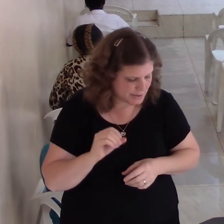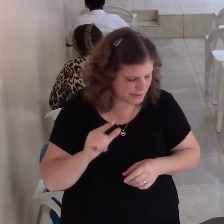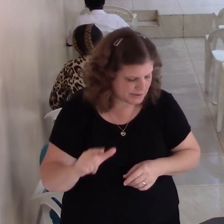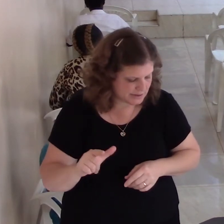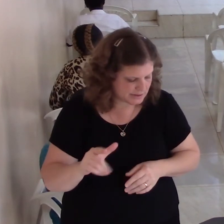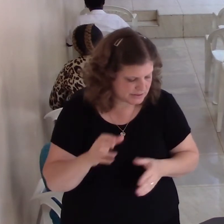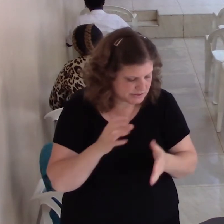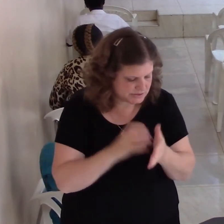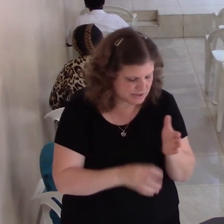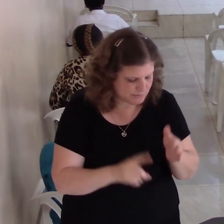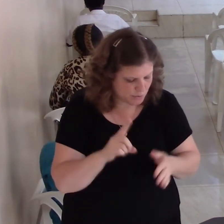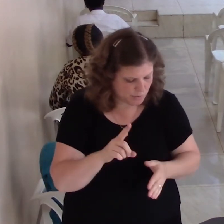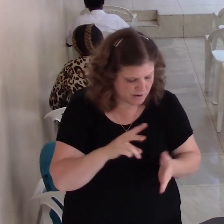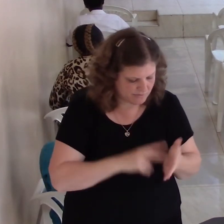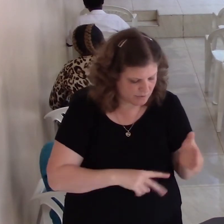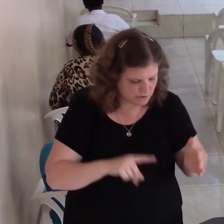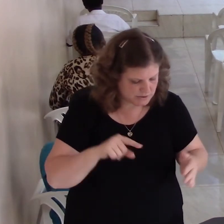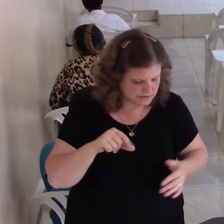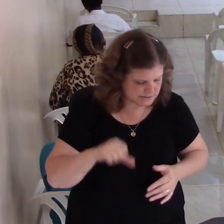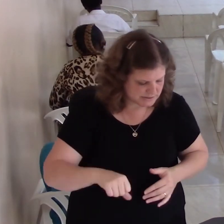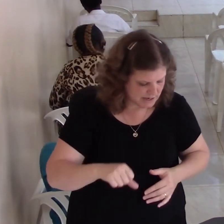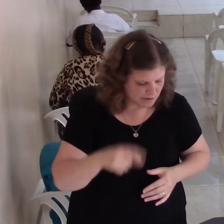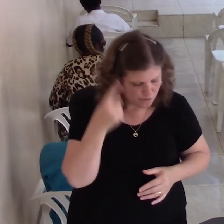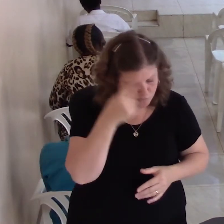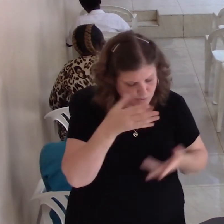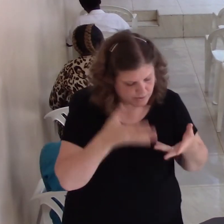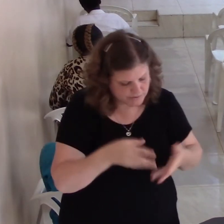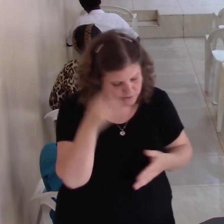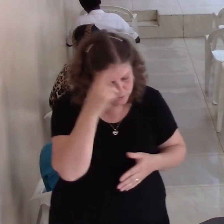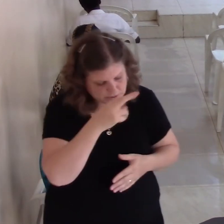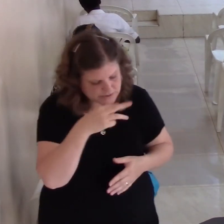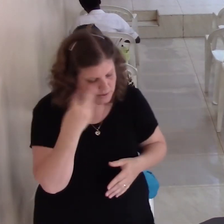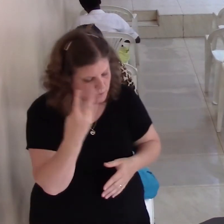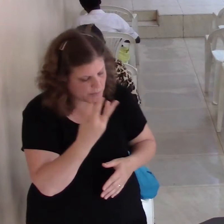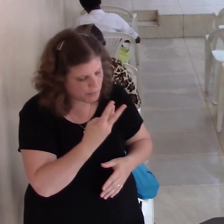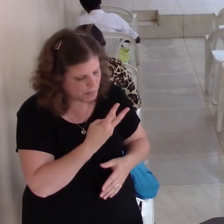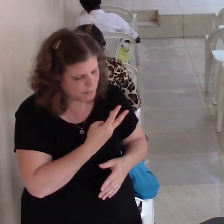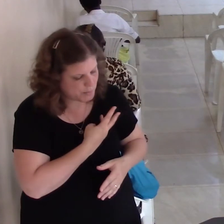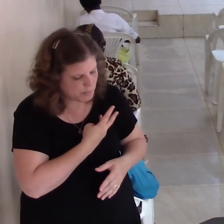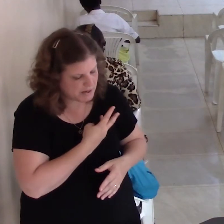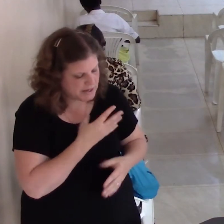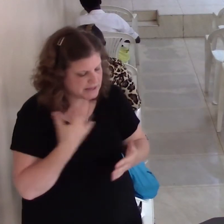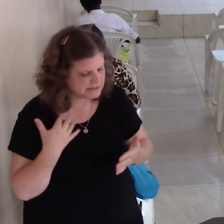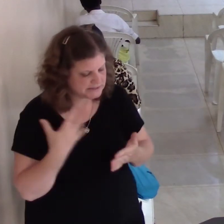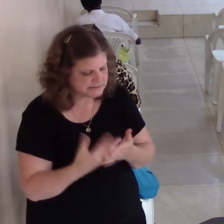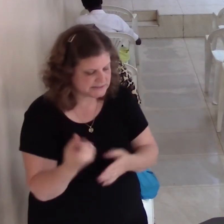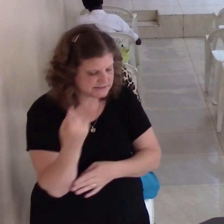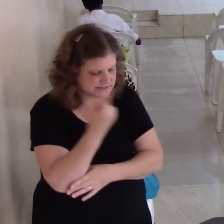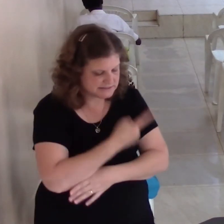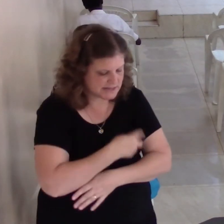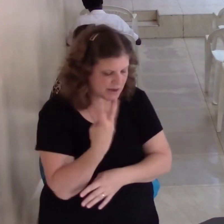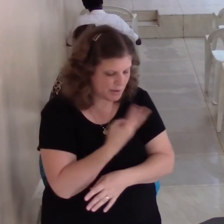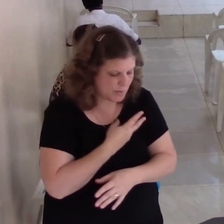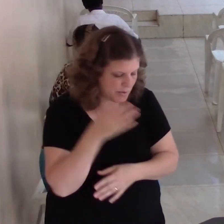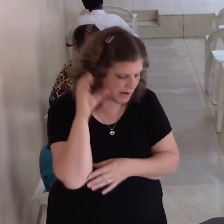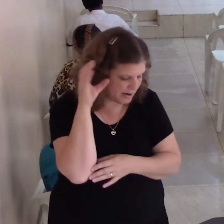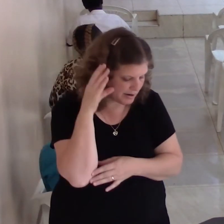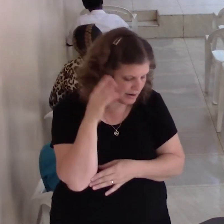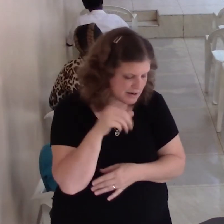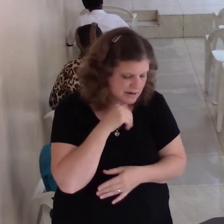For this cause we also, since the day we heard, do not cease to pray for you, and to desire you